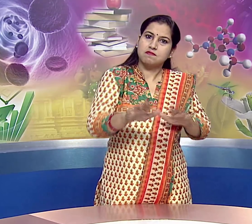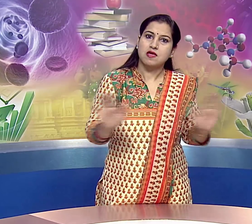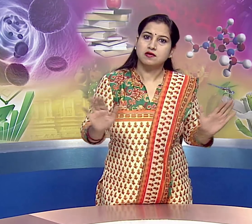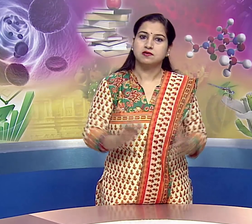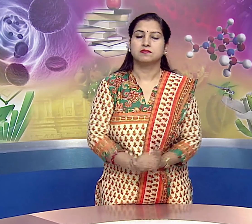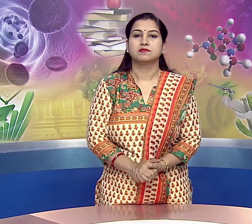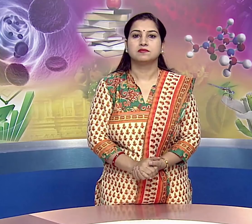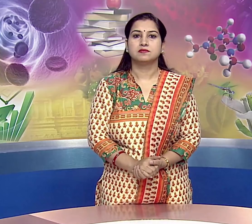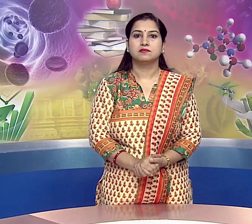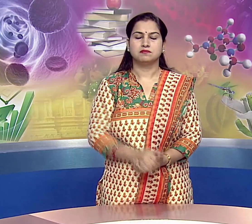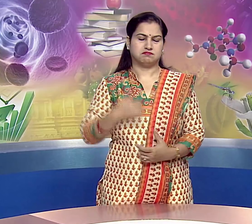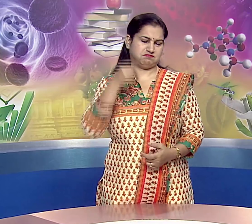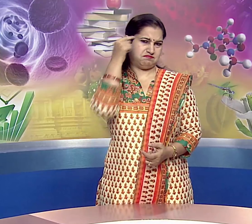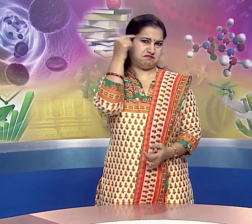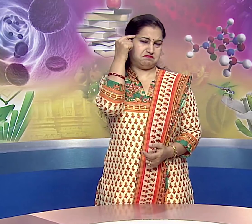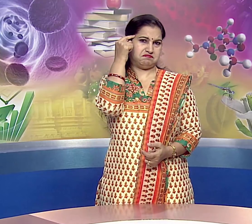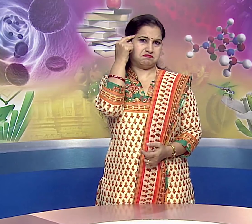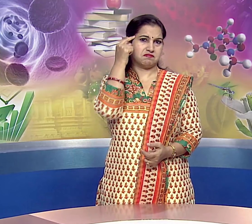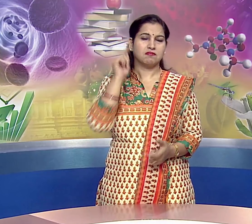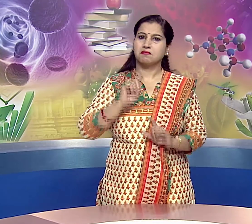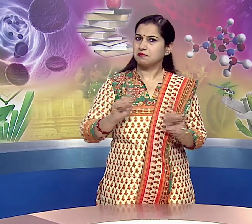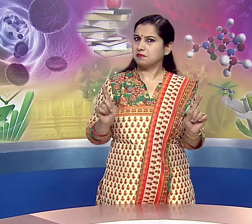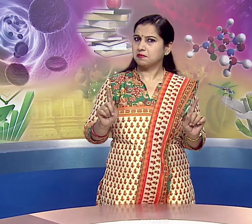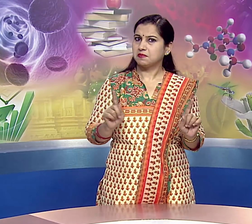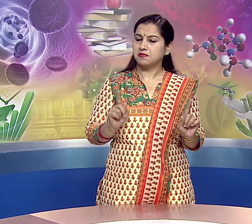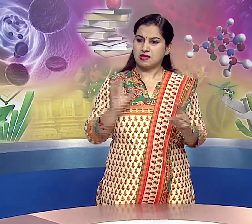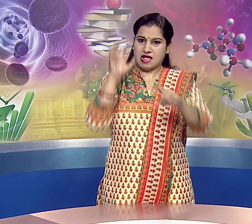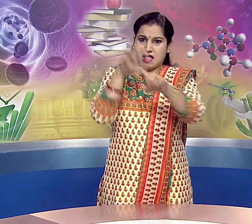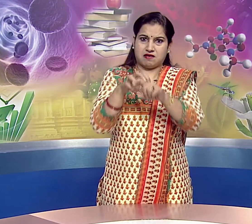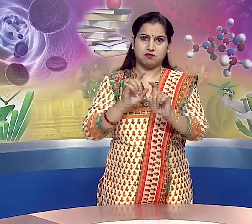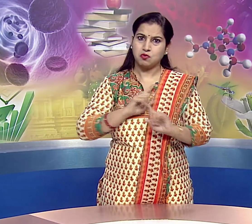He had no intention of attacking them.